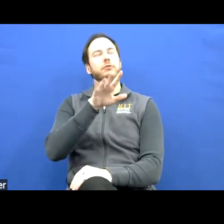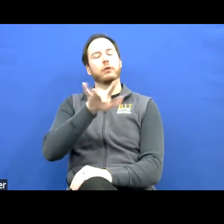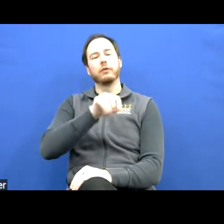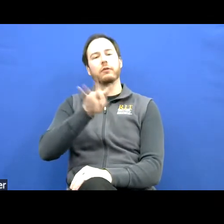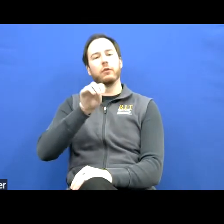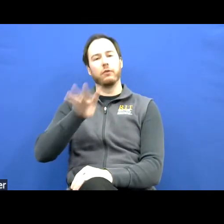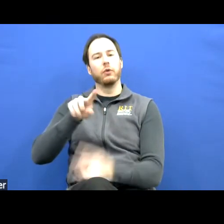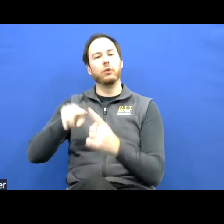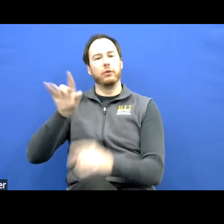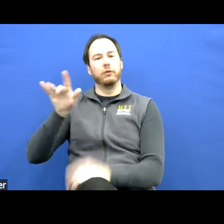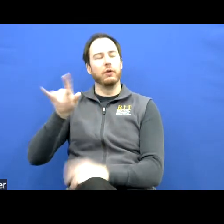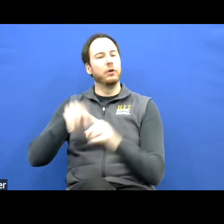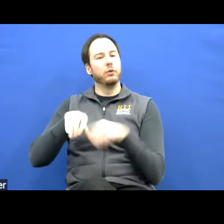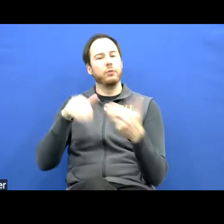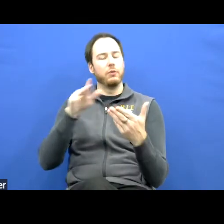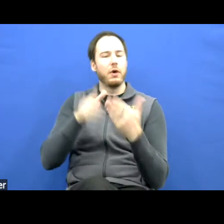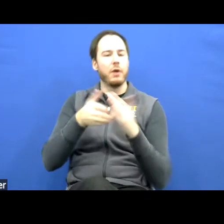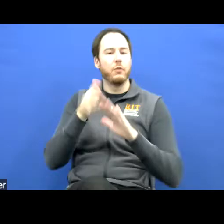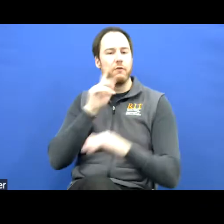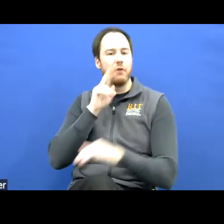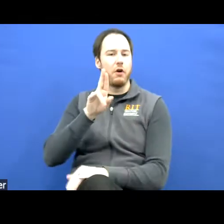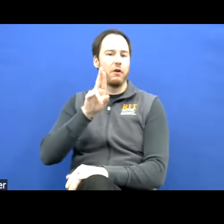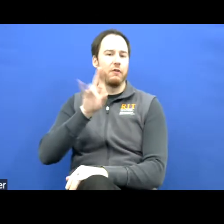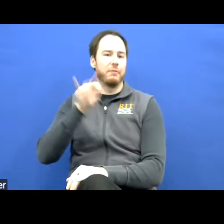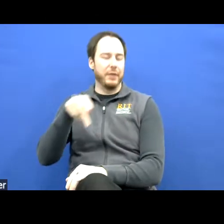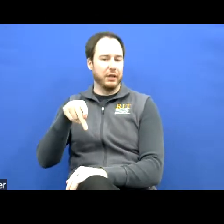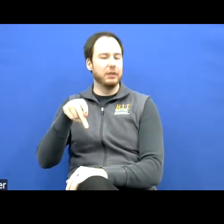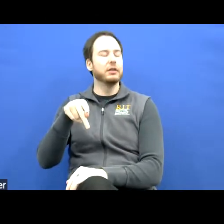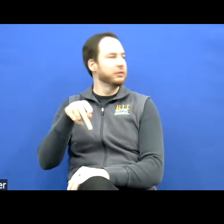Restaurant Operator RFP. Second.